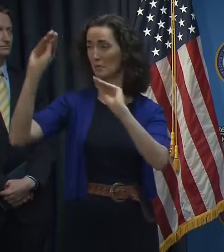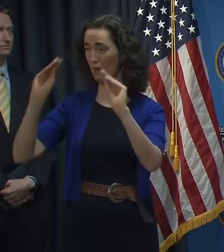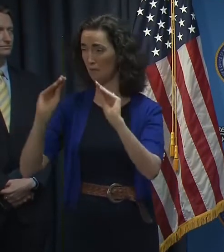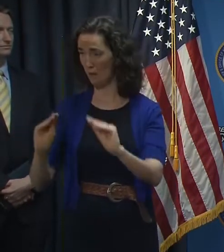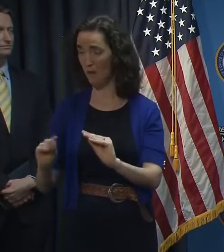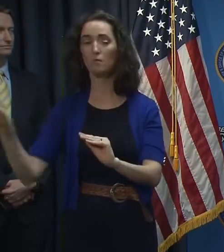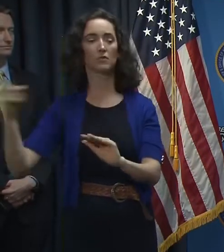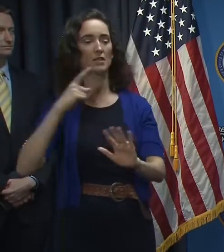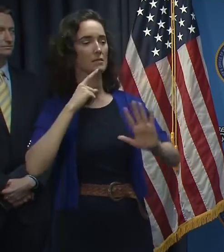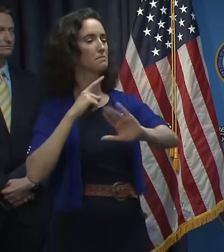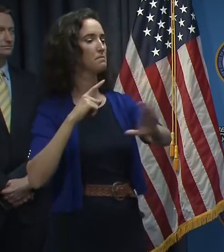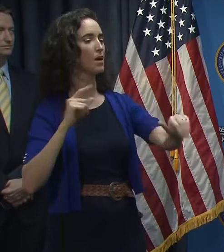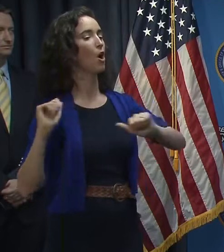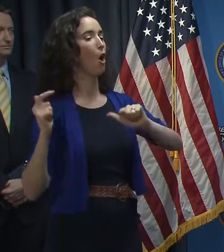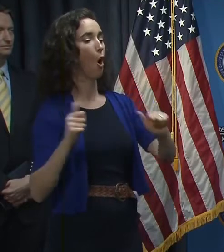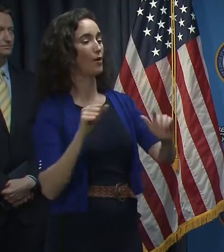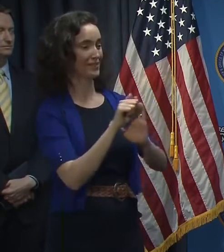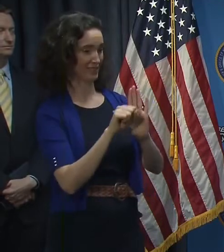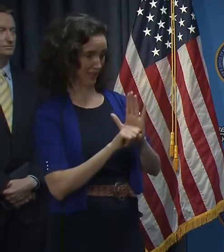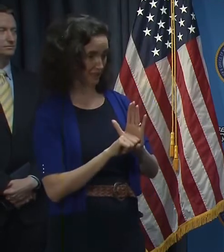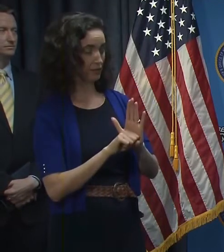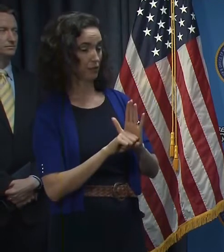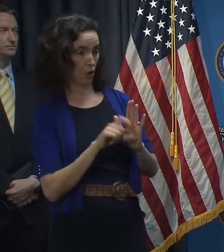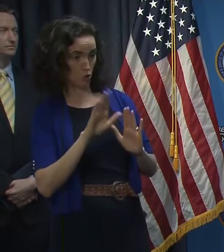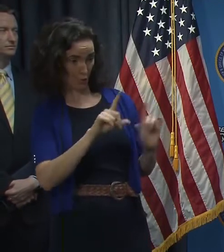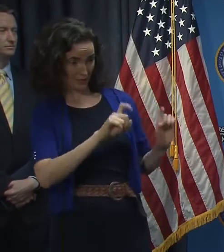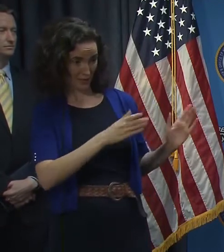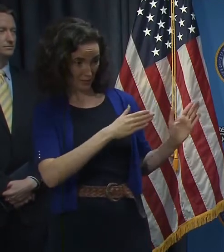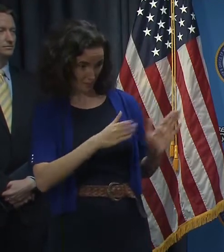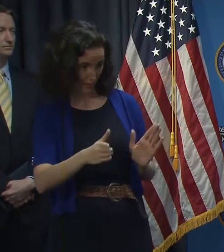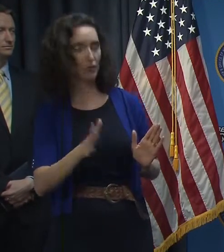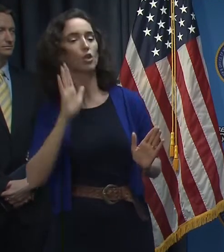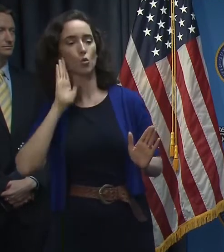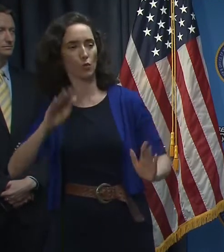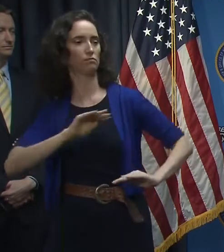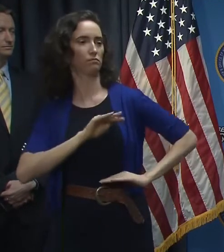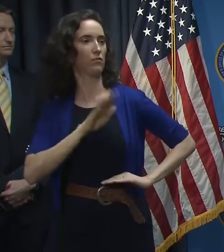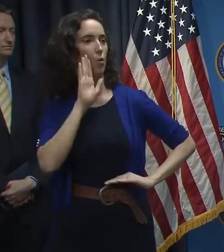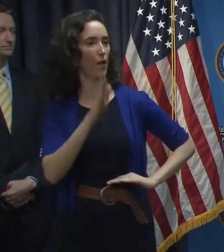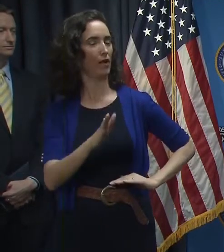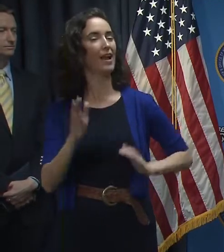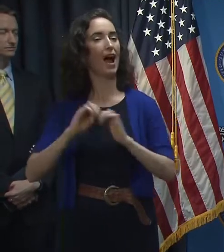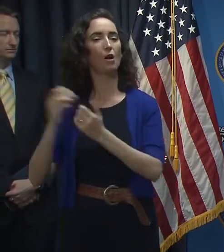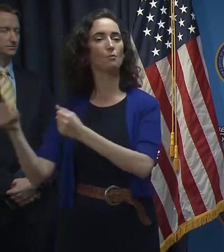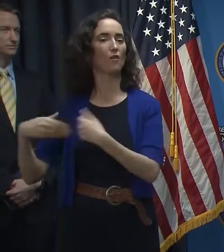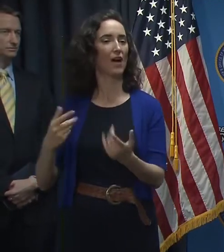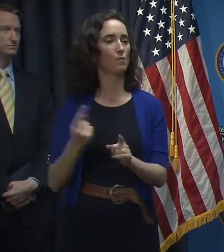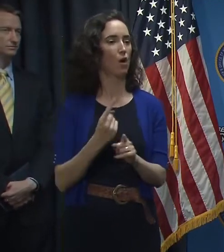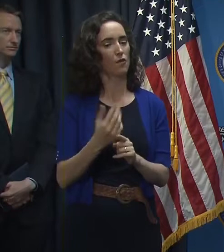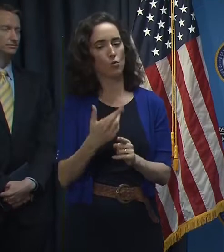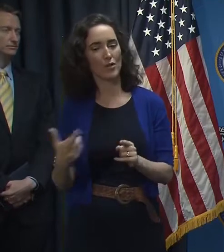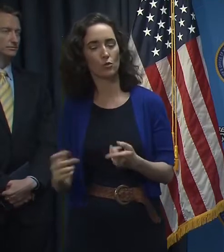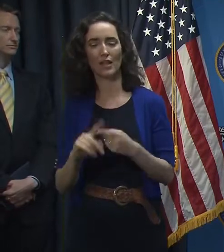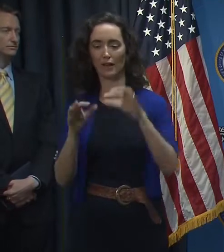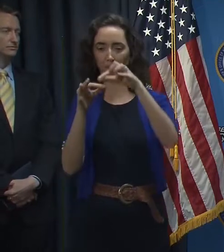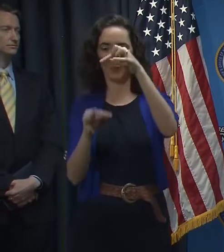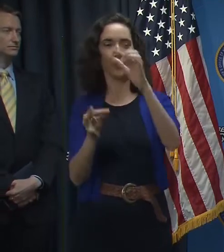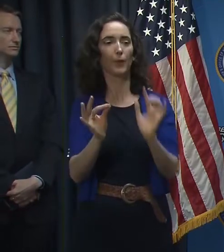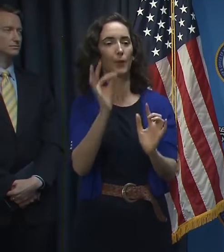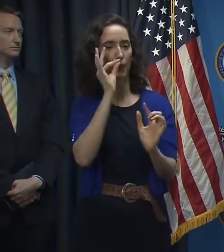single state's testing plans with resources relative to swabs, the viral